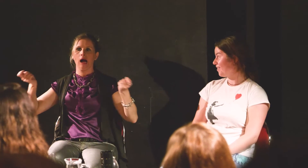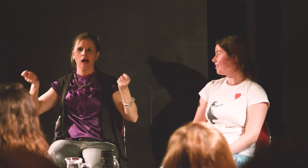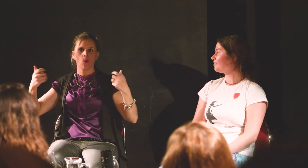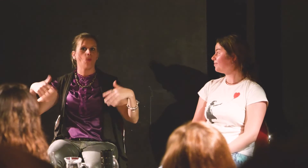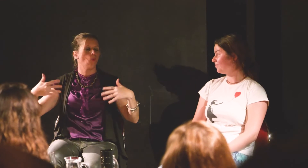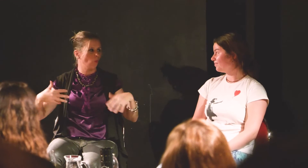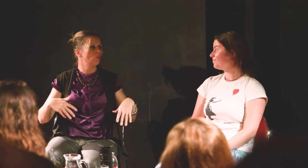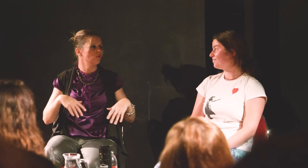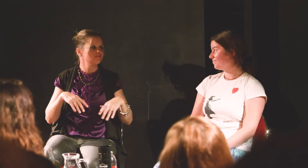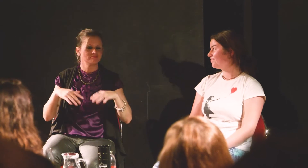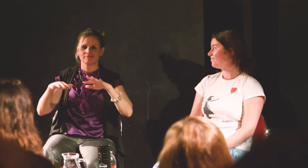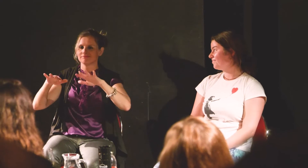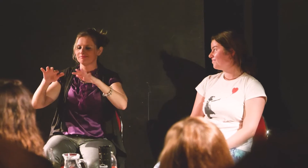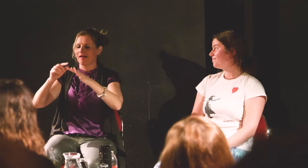and it becomes really hard to manage.